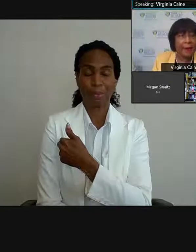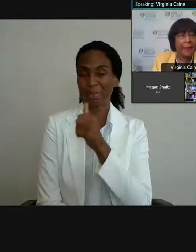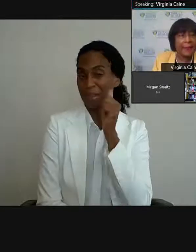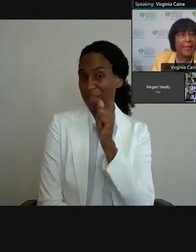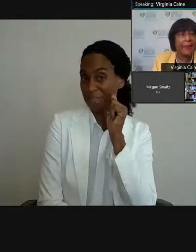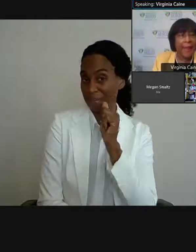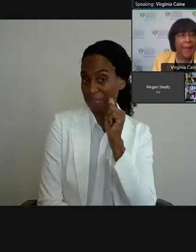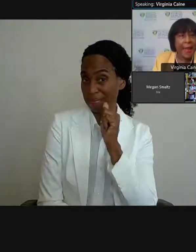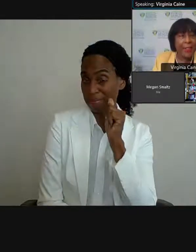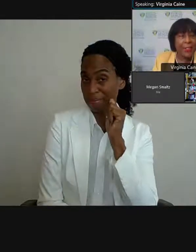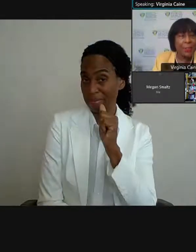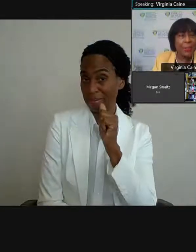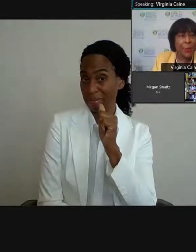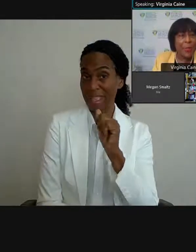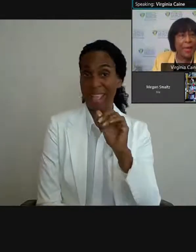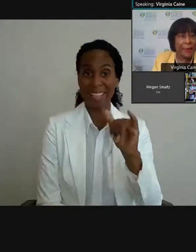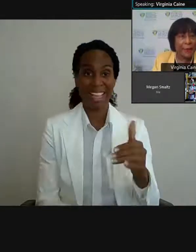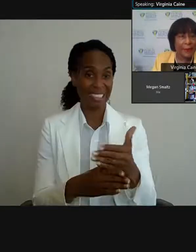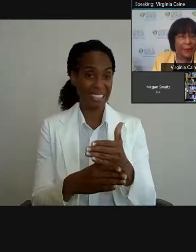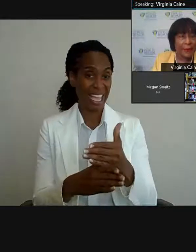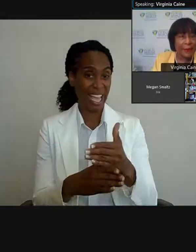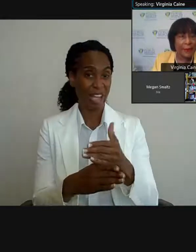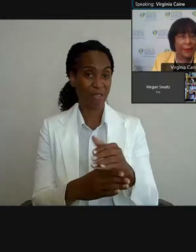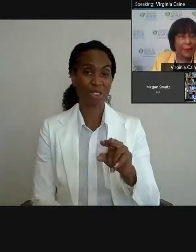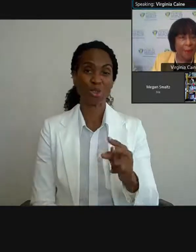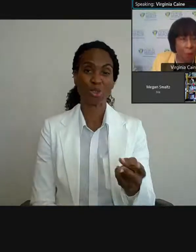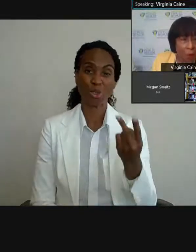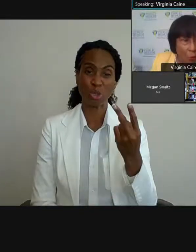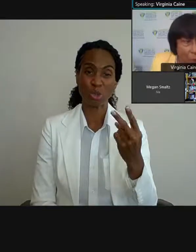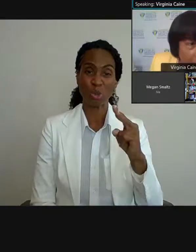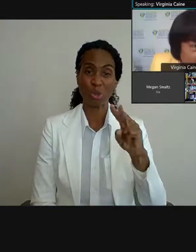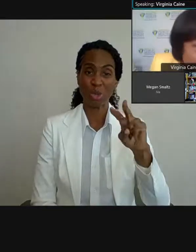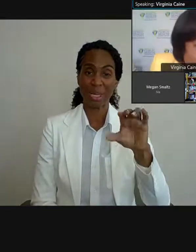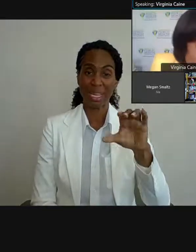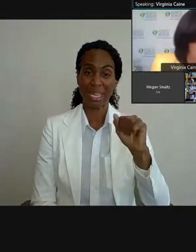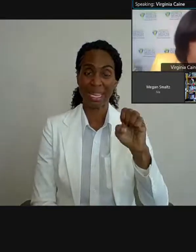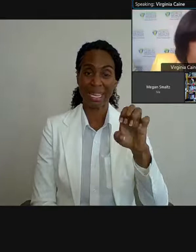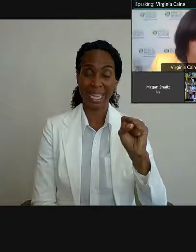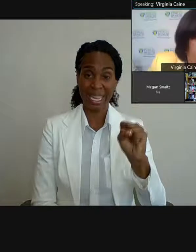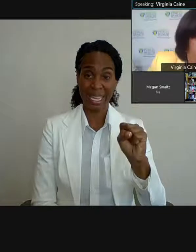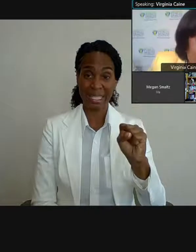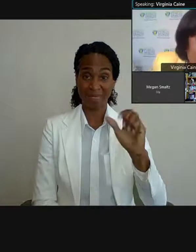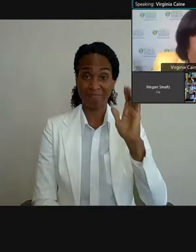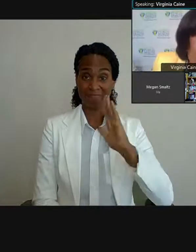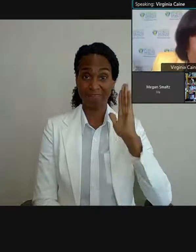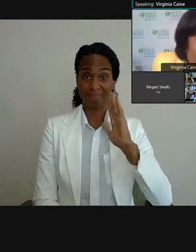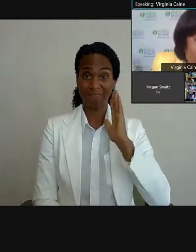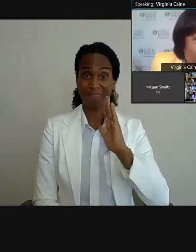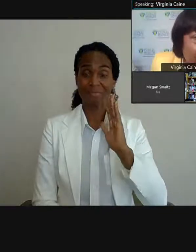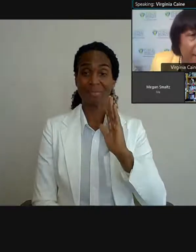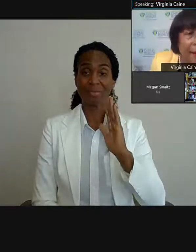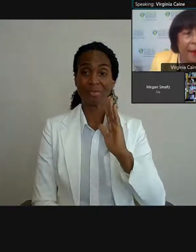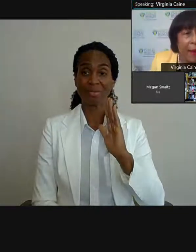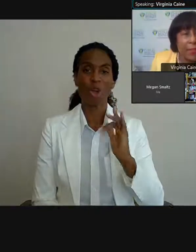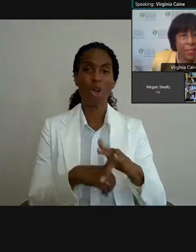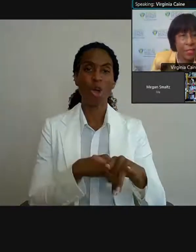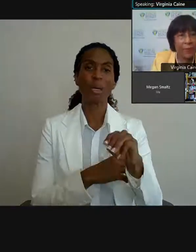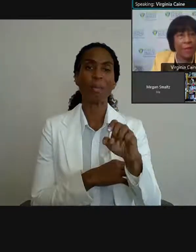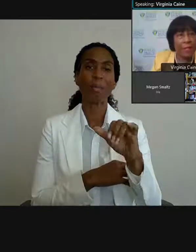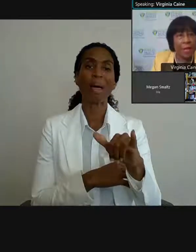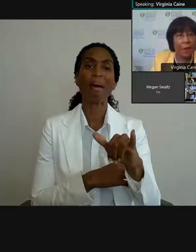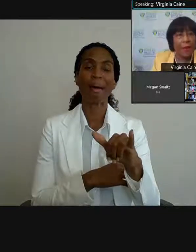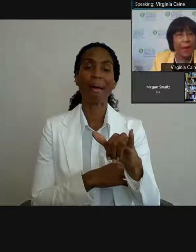day. Just an average of 2 cases. When we were back in early May,